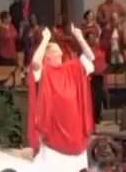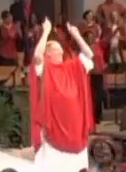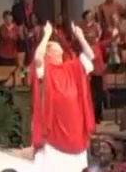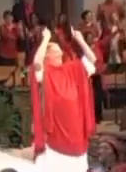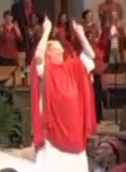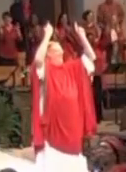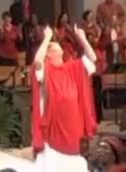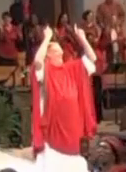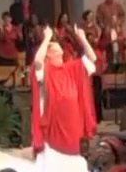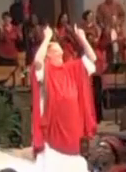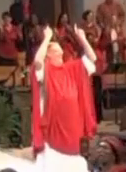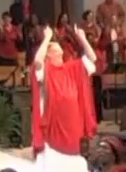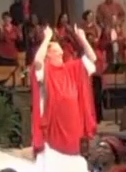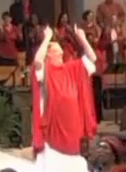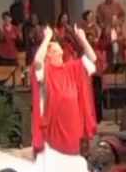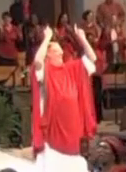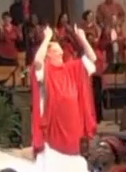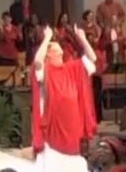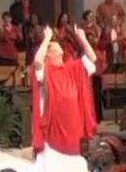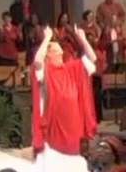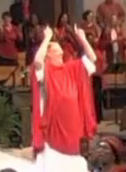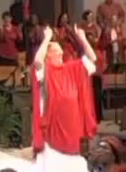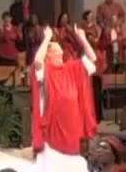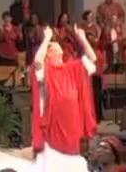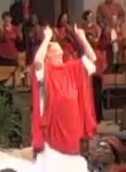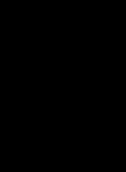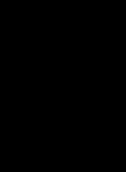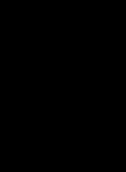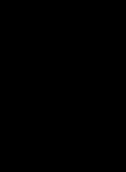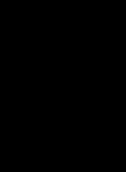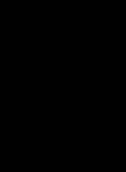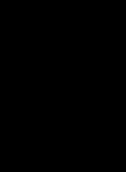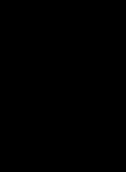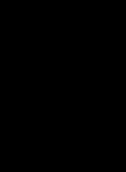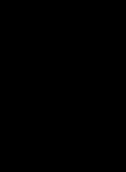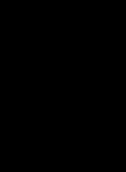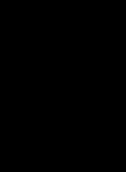I mean, like, really, do any of them believe in the Catholic faith? All right, well,